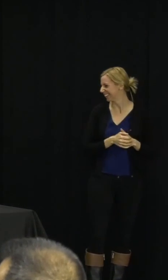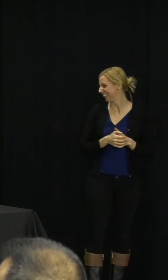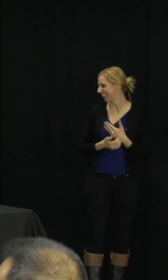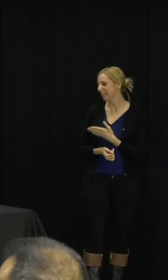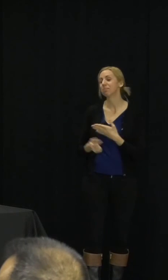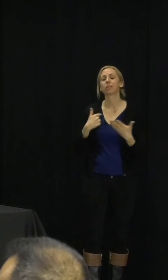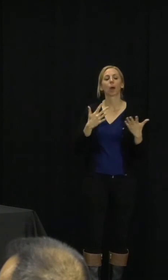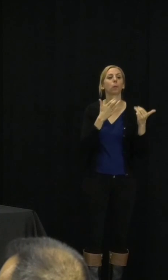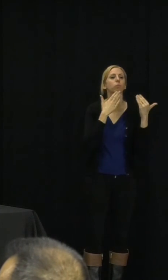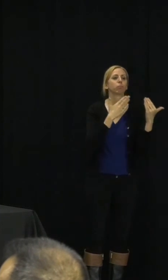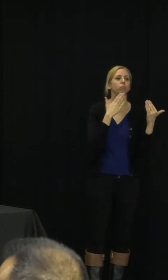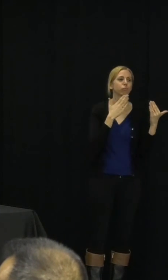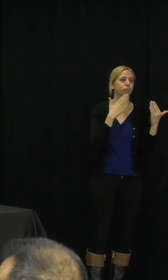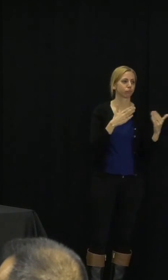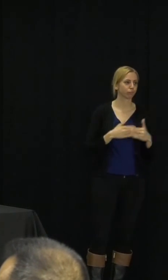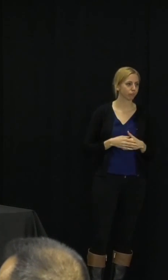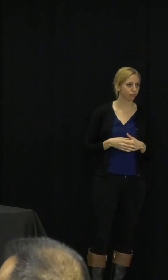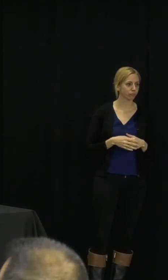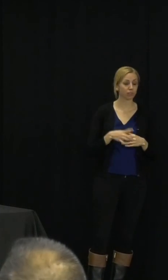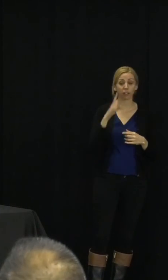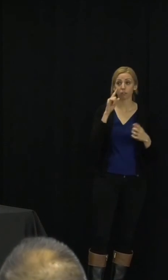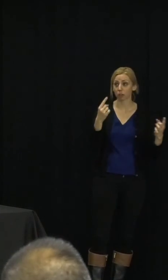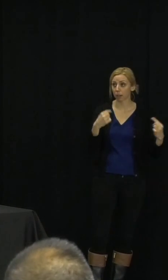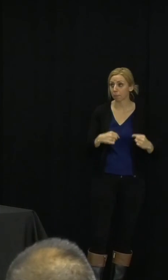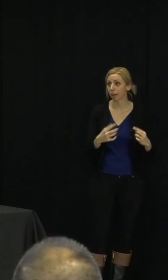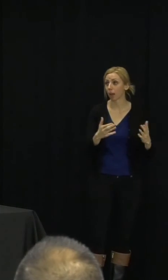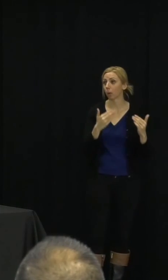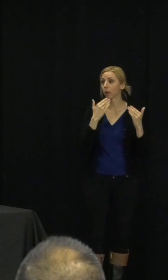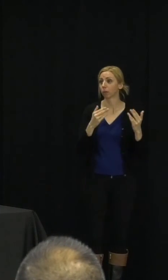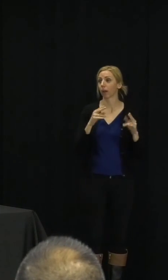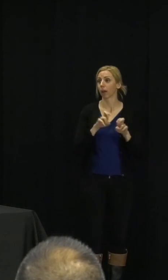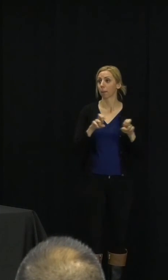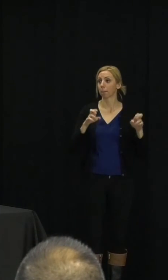administrative, high-level administrative level.